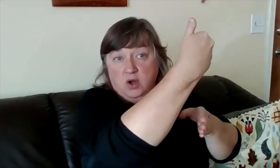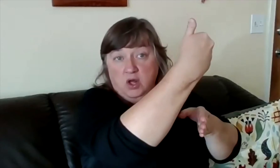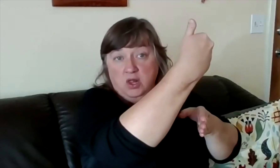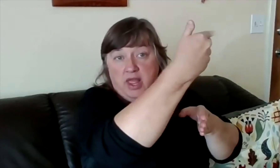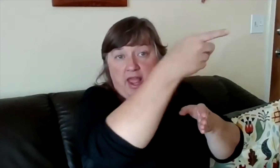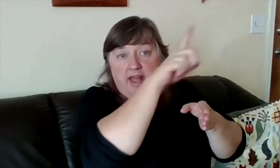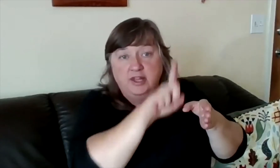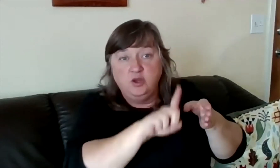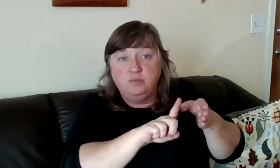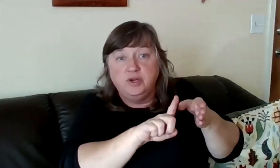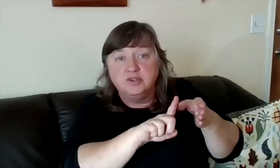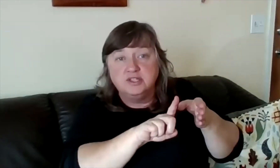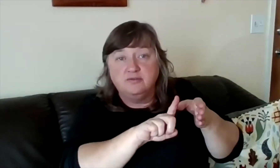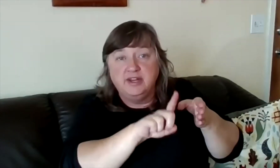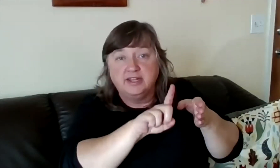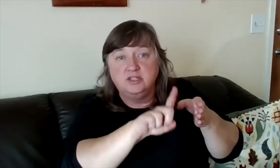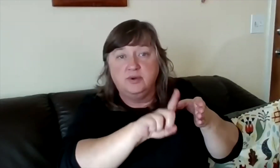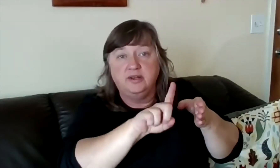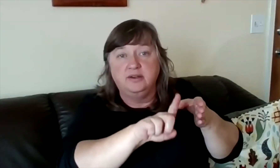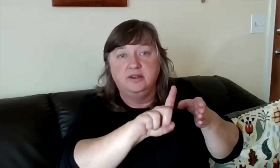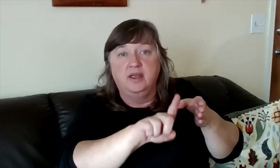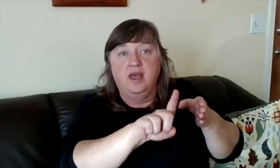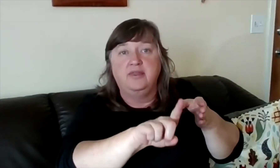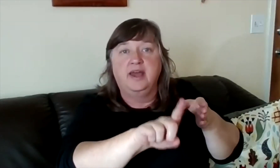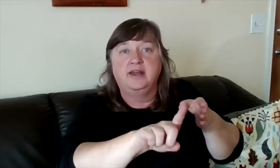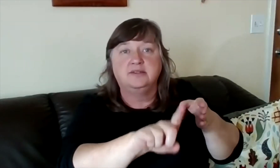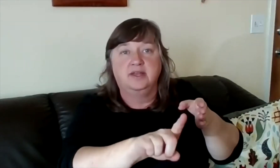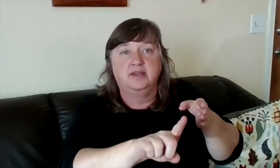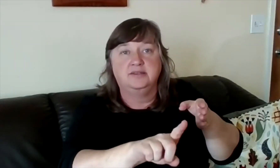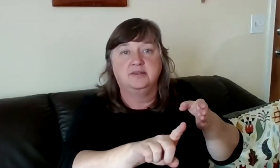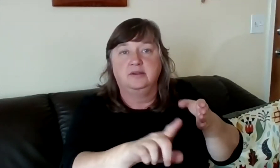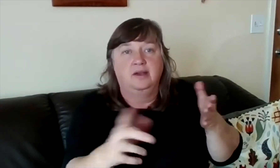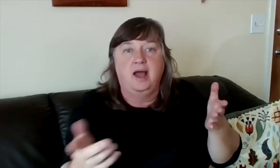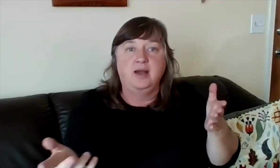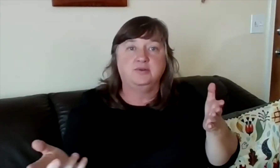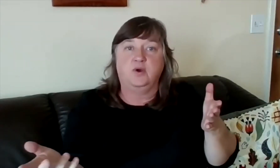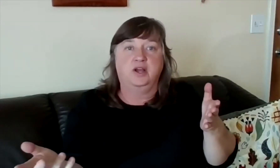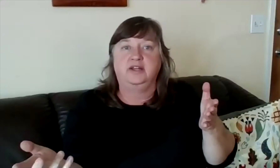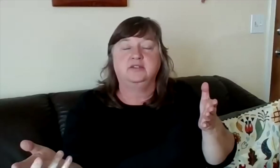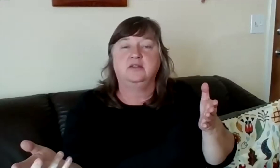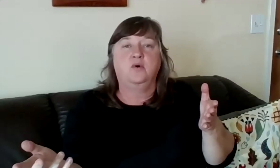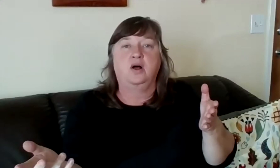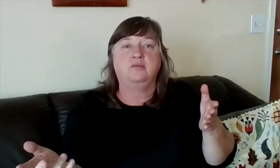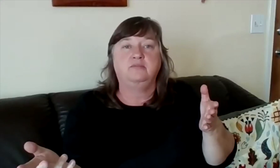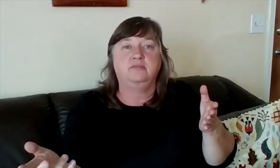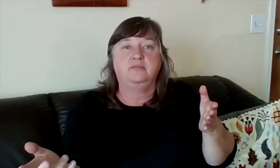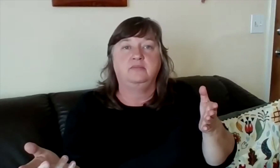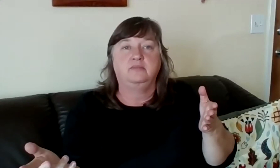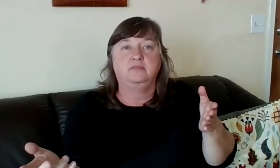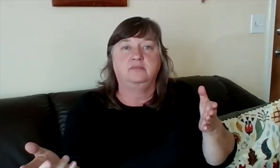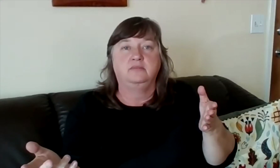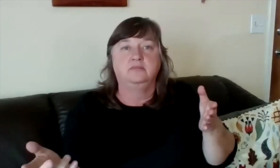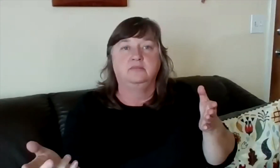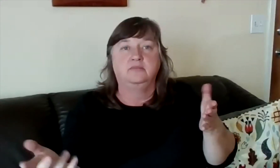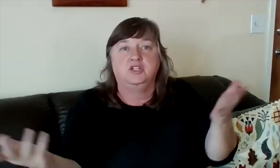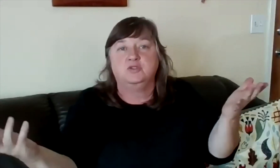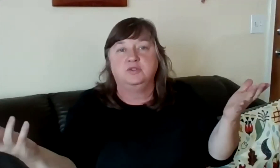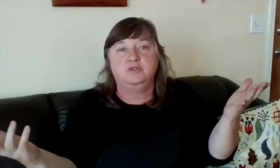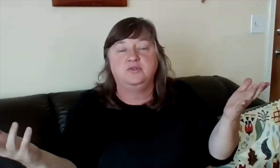wall, and then you put yourself next to it. And that says, I was walking next to the wall, just with two signs